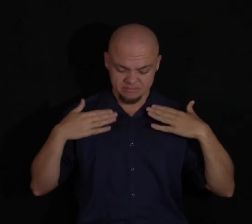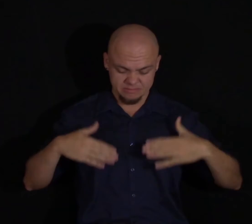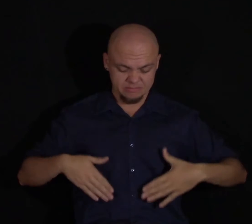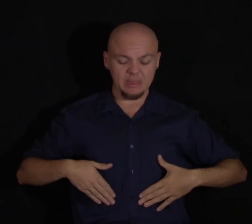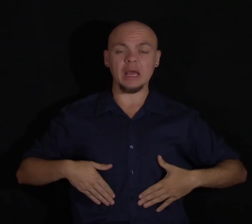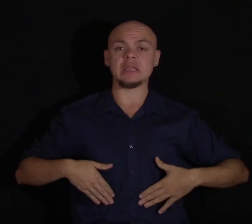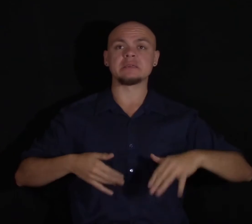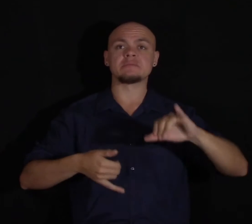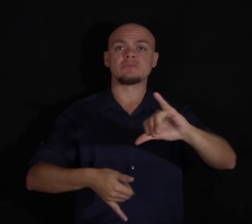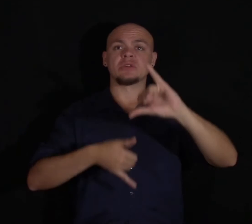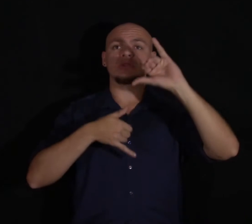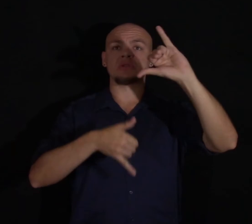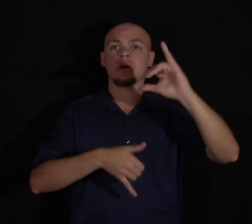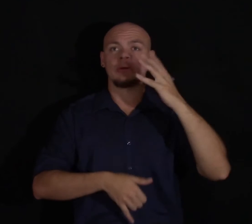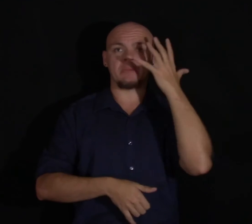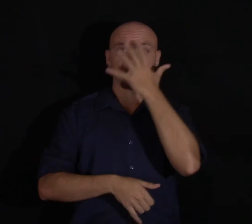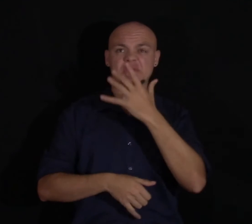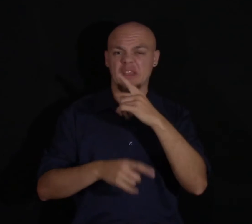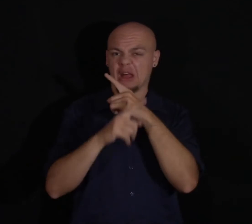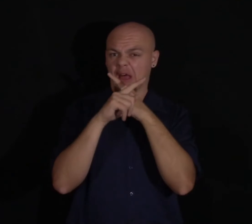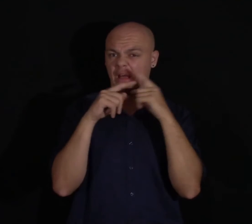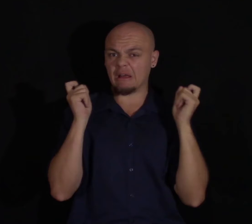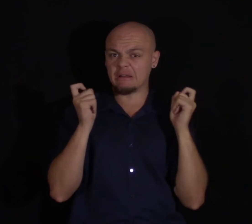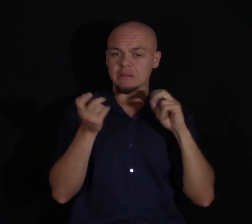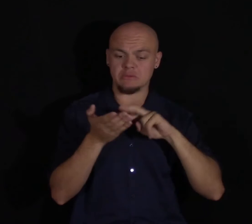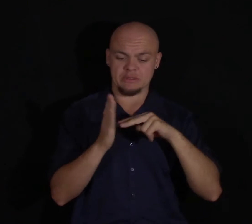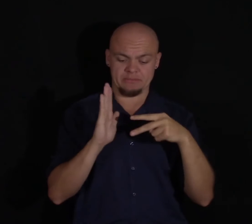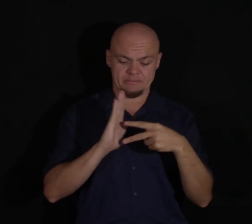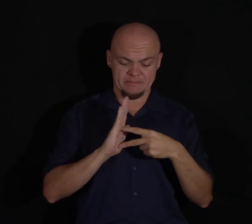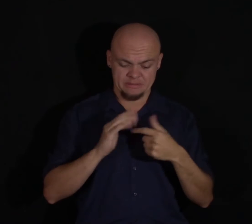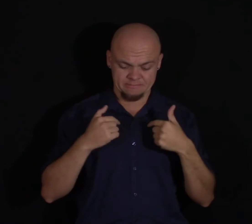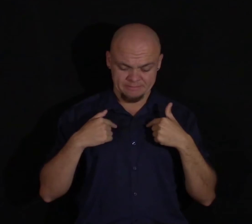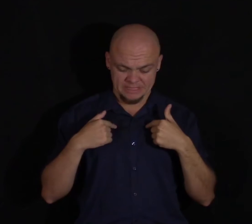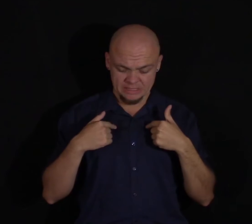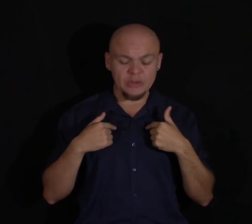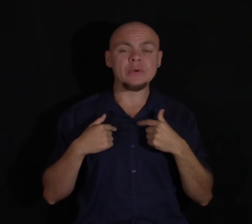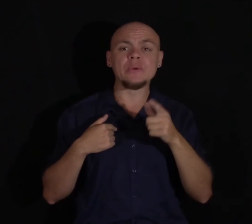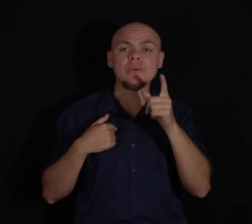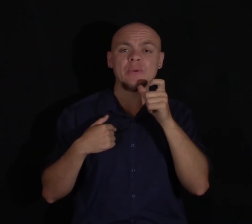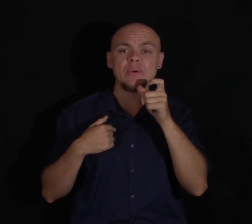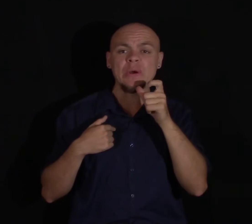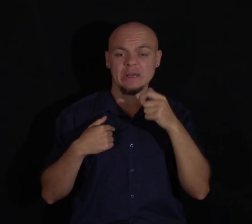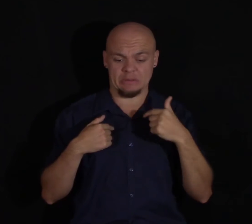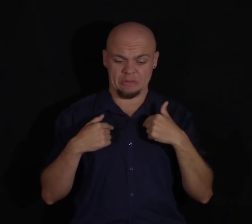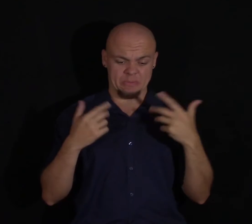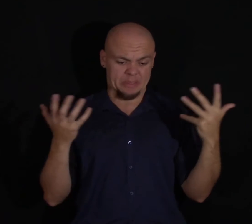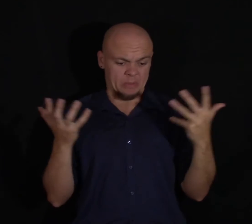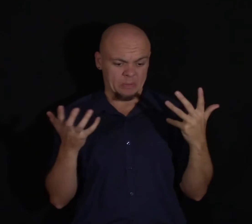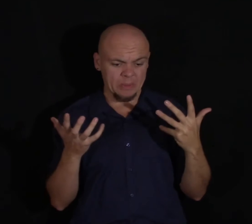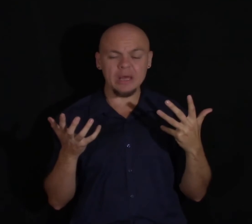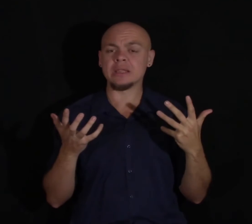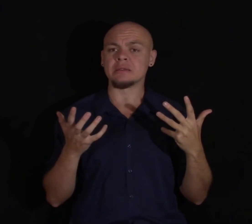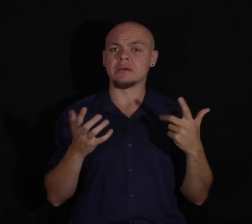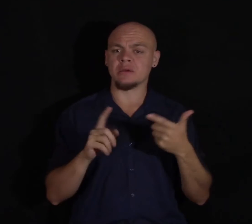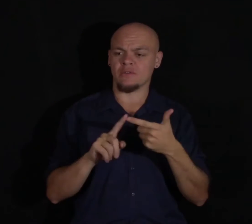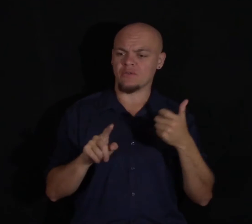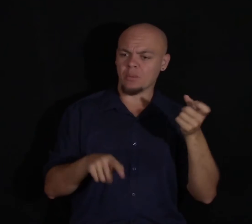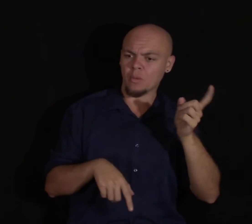gigantic. What did this mean? Who was I? What was I? Whence did I come? What was my